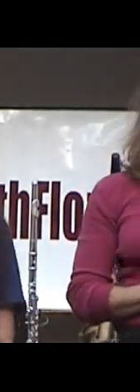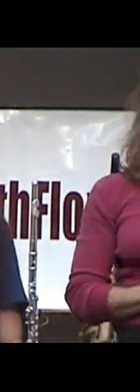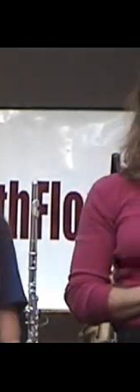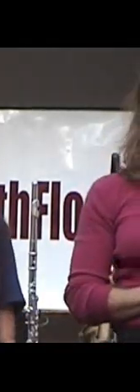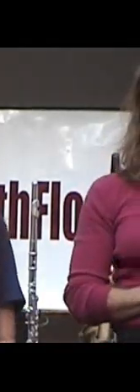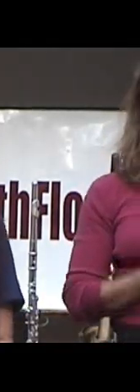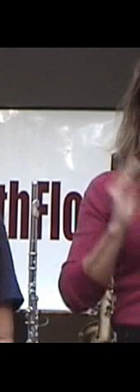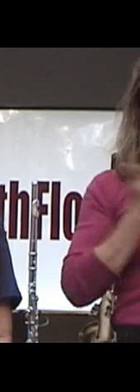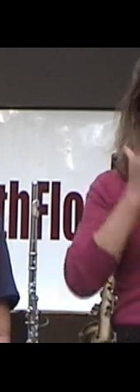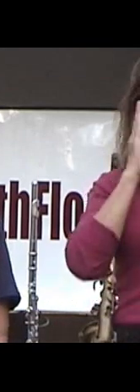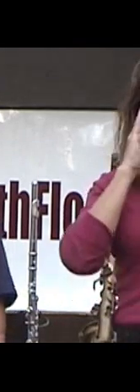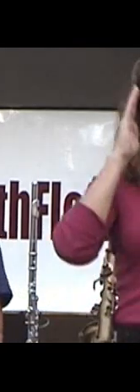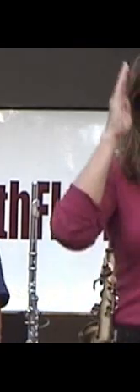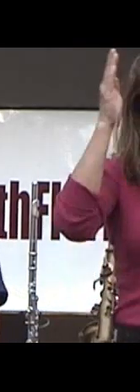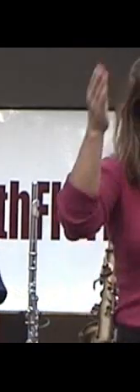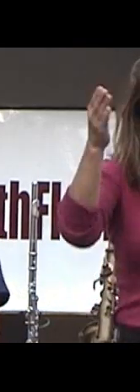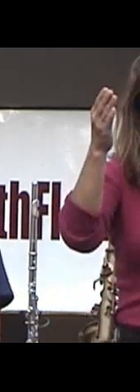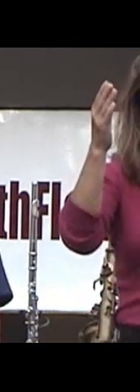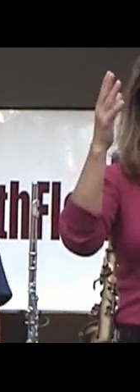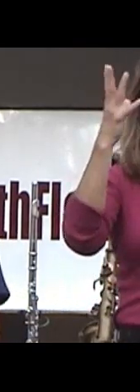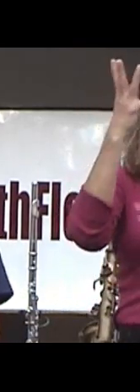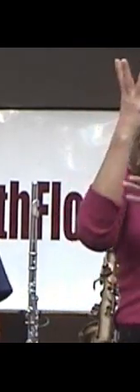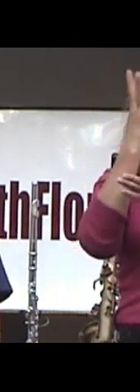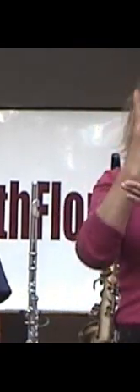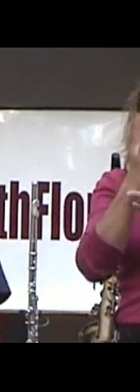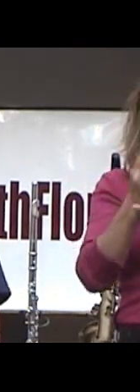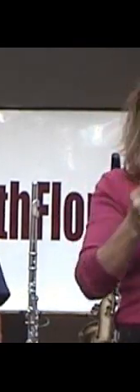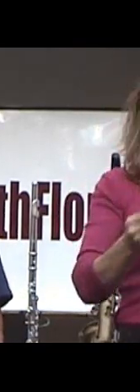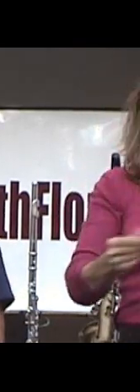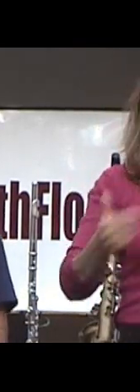Our future is disappearing before its beginning.